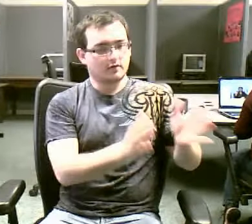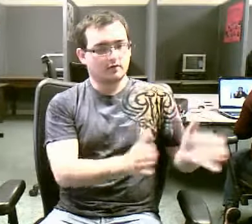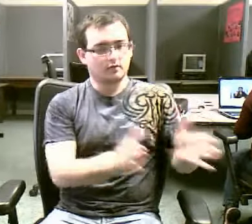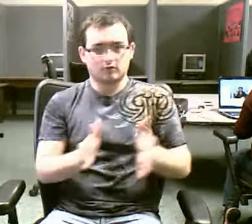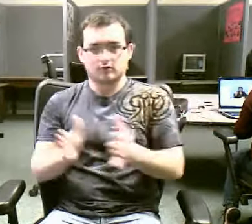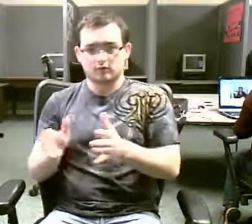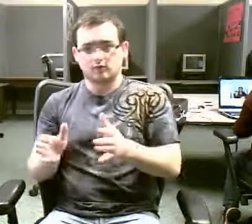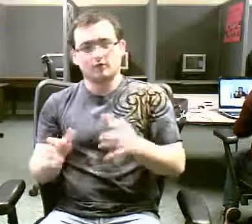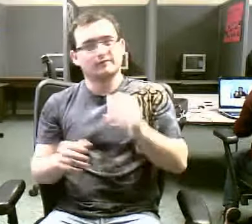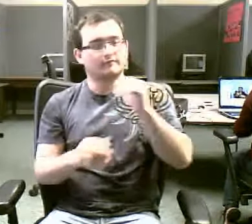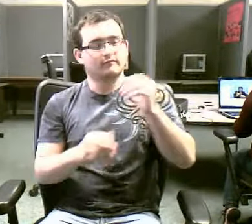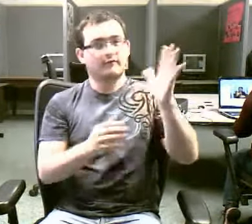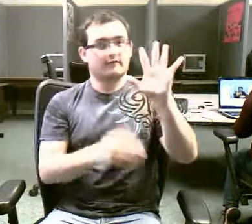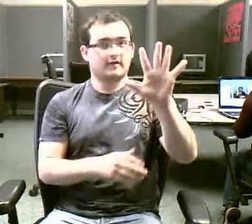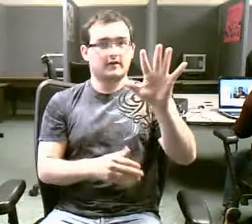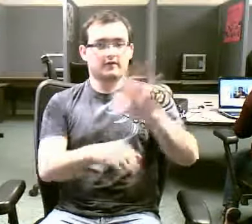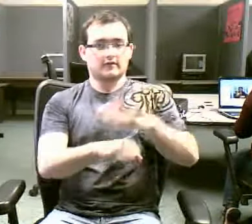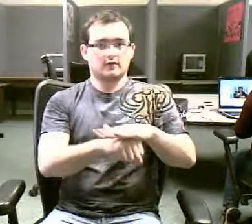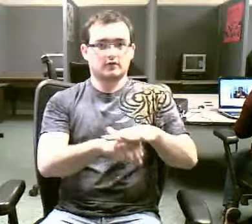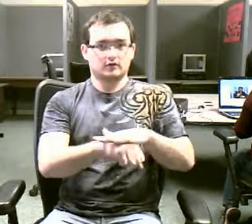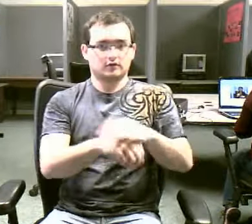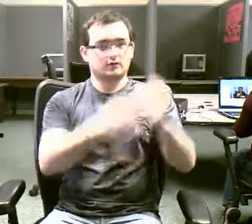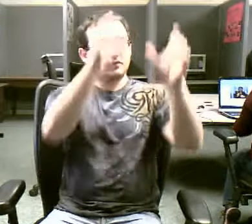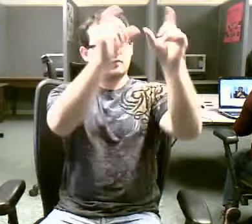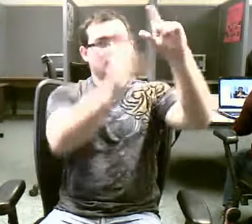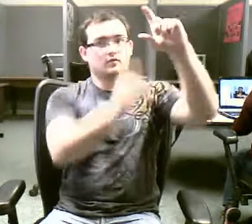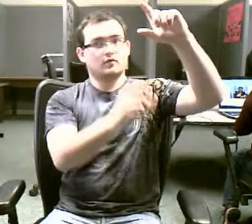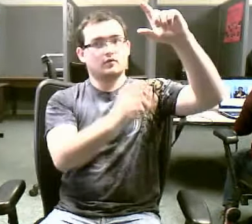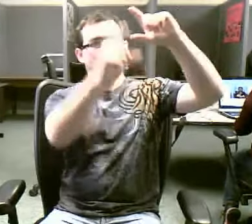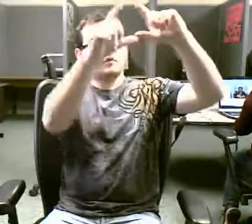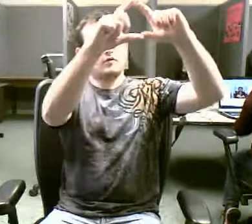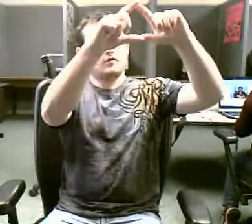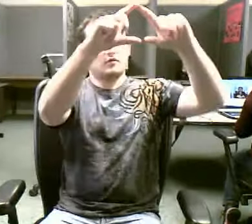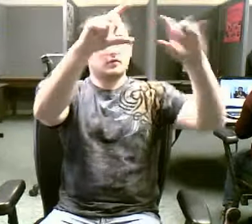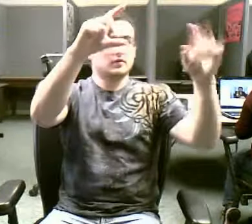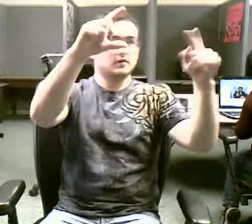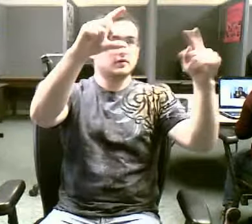1. Cervical vertebrae, 7 bones.